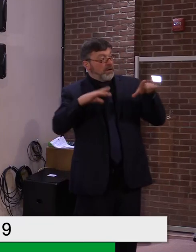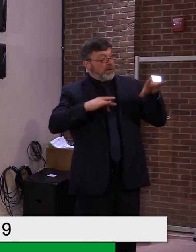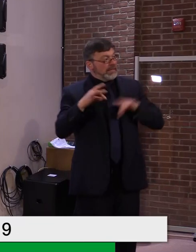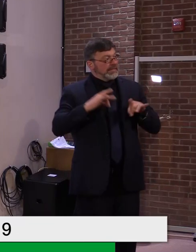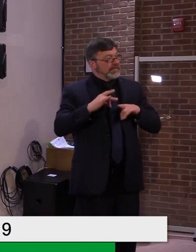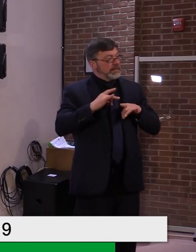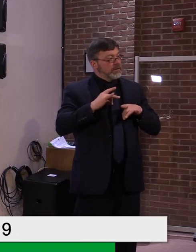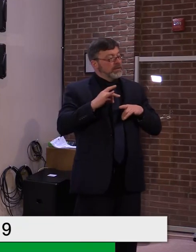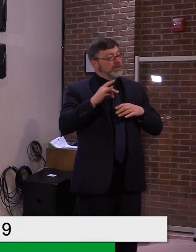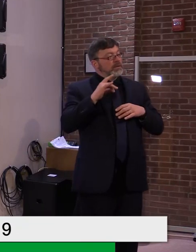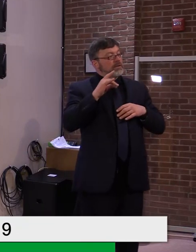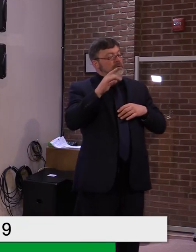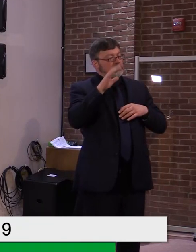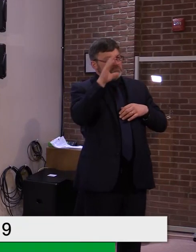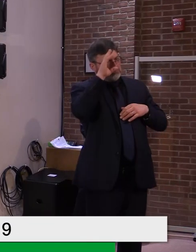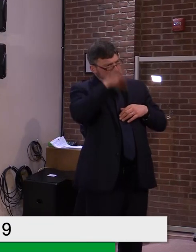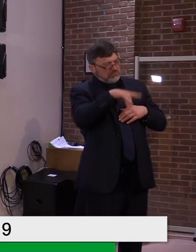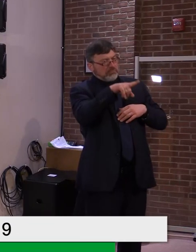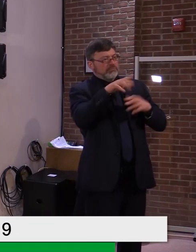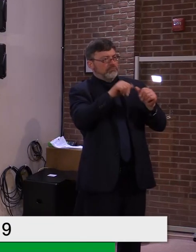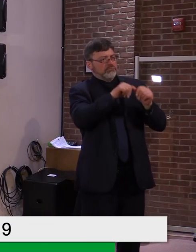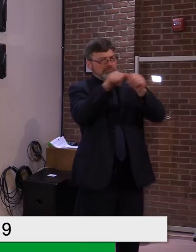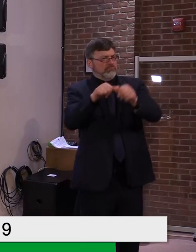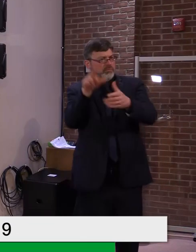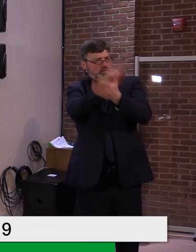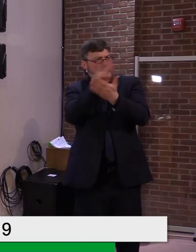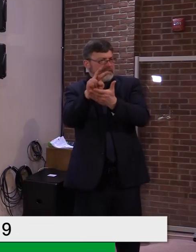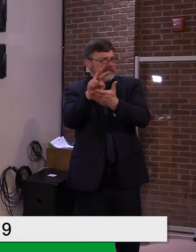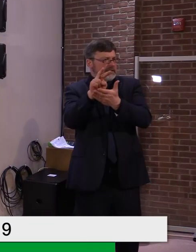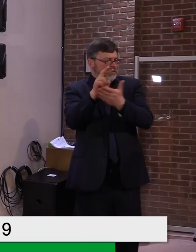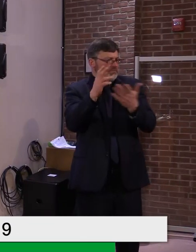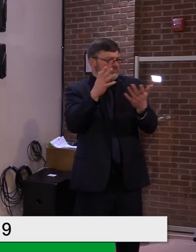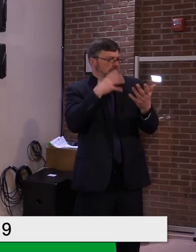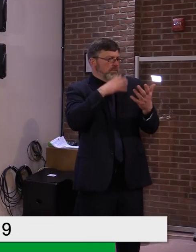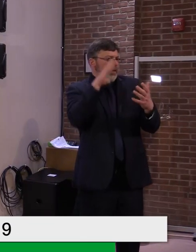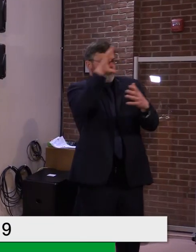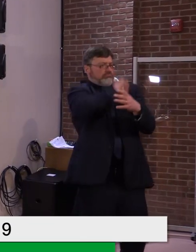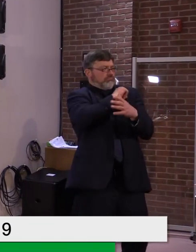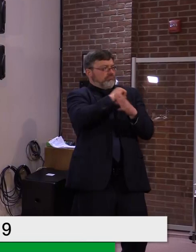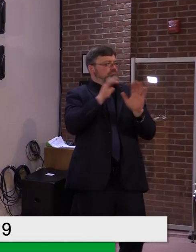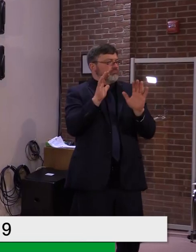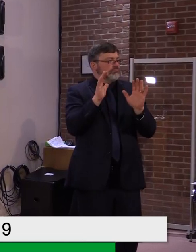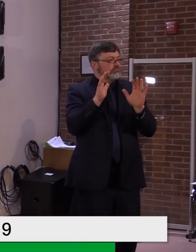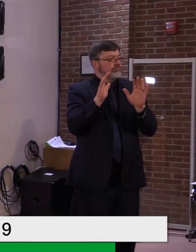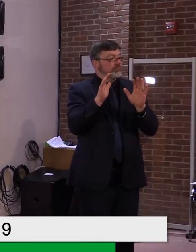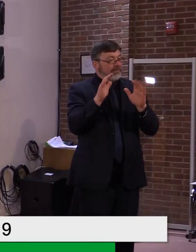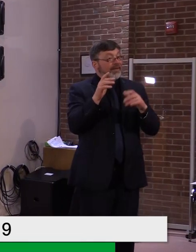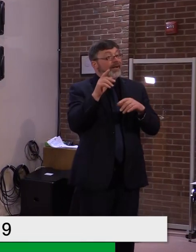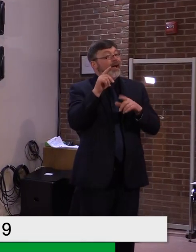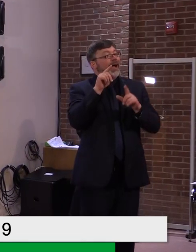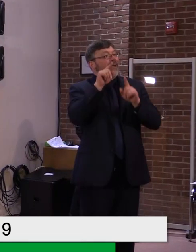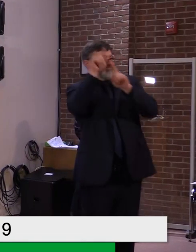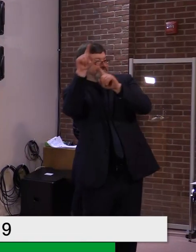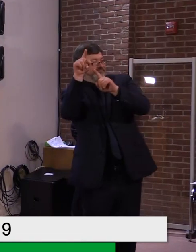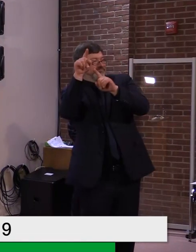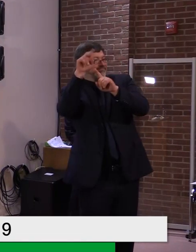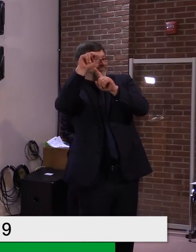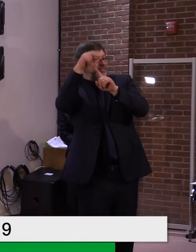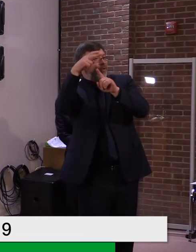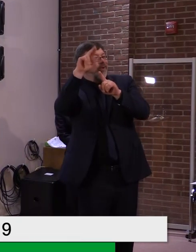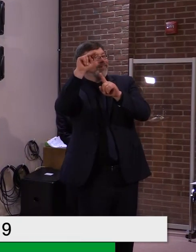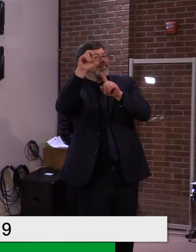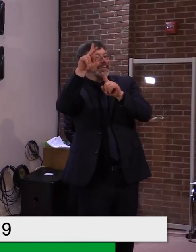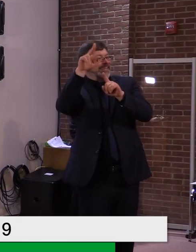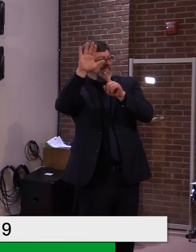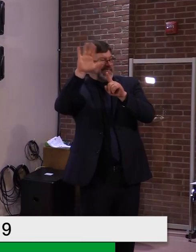parts of the northern part of the state or from the Newport prison outbreak, certainly. When it comes to Essex County, the cases are pretty small. The